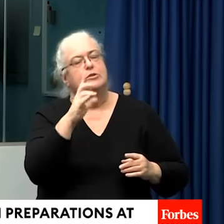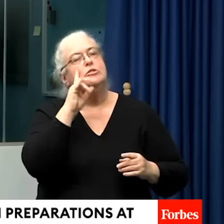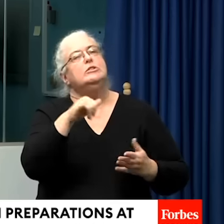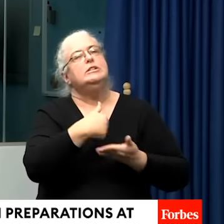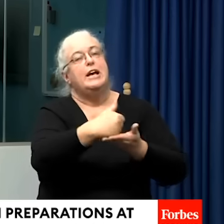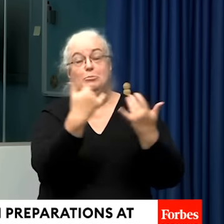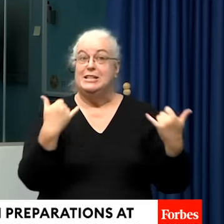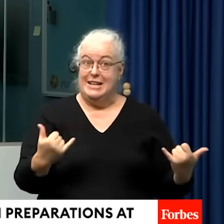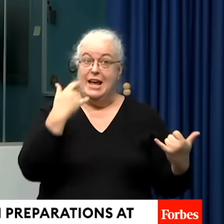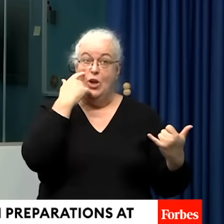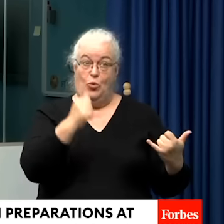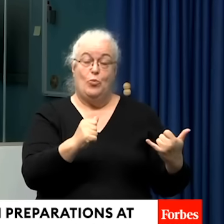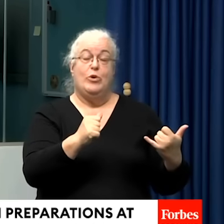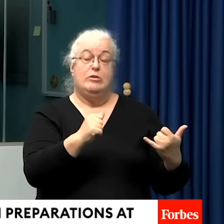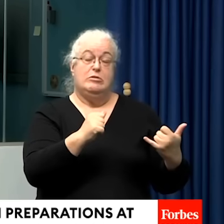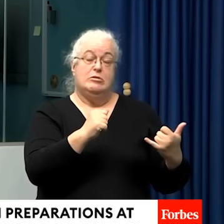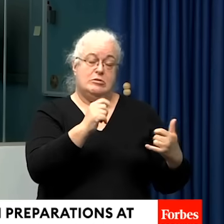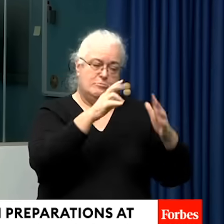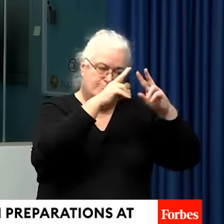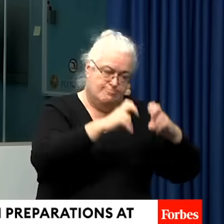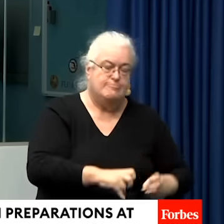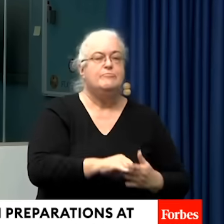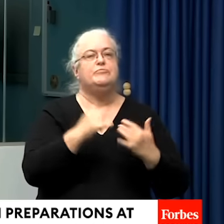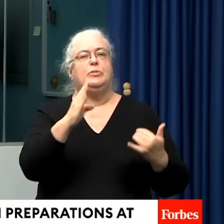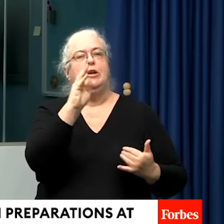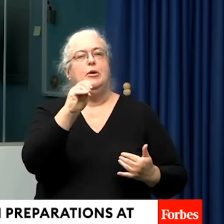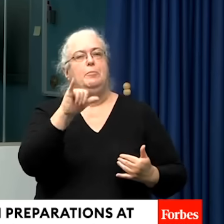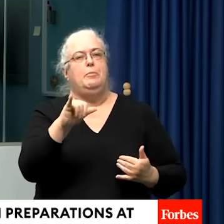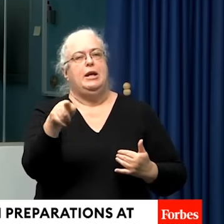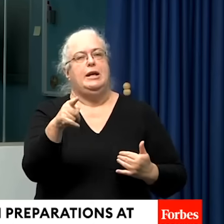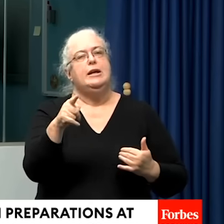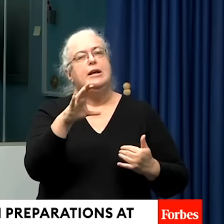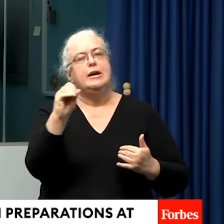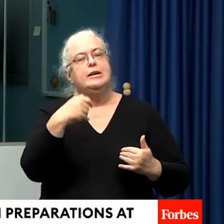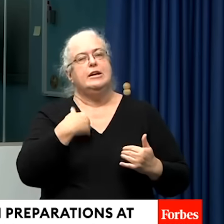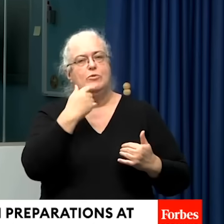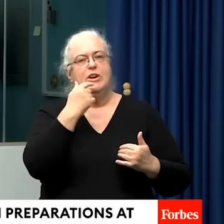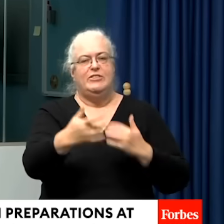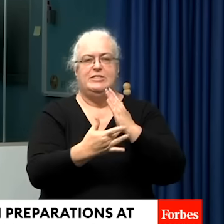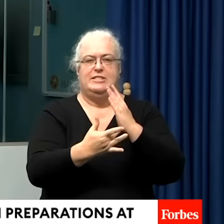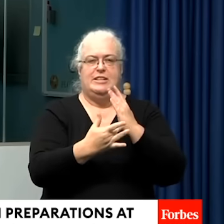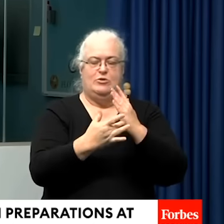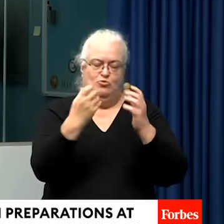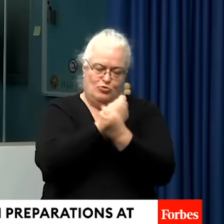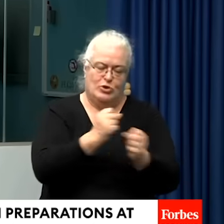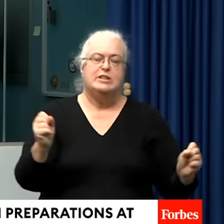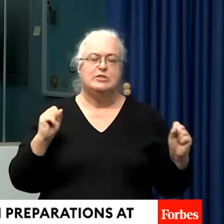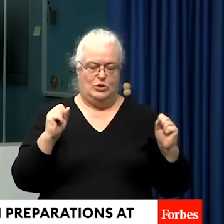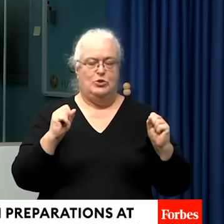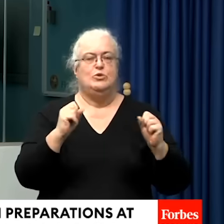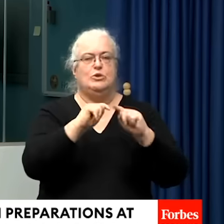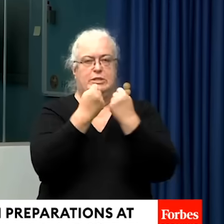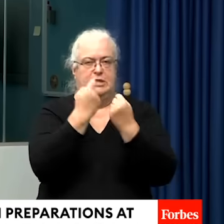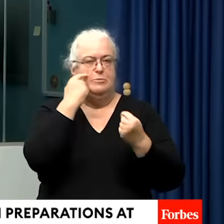beginning today. In Bay County, technical rescue team is on scene, and we have the tactical rescue teams on the ground completing damage assessments